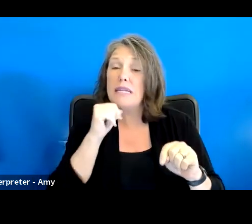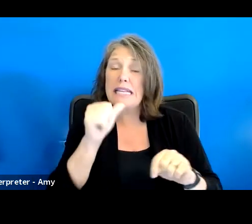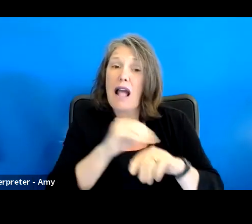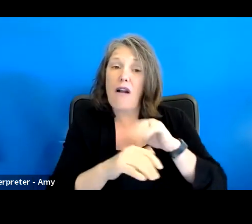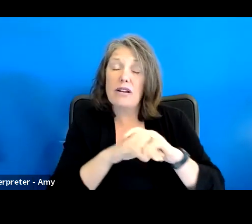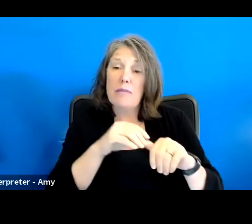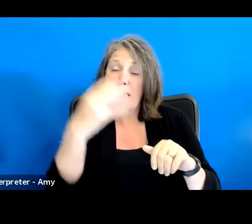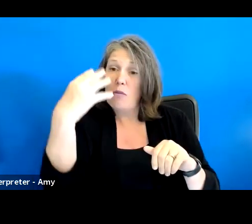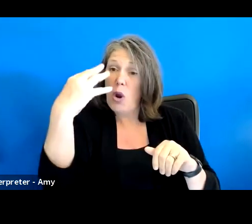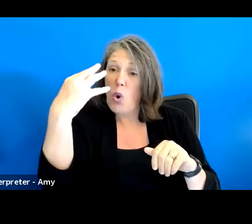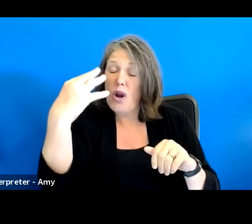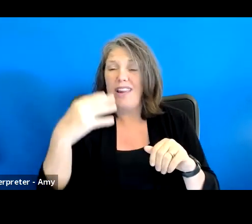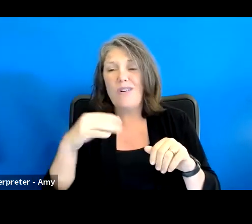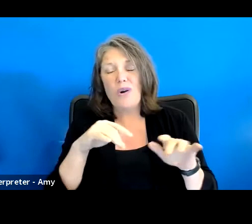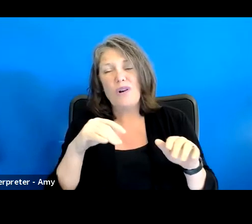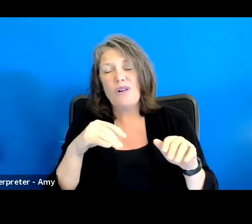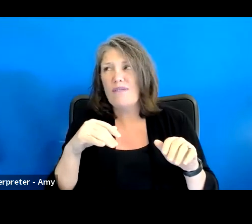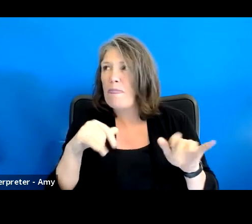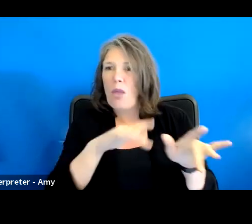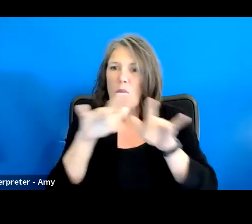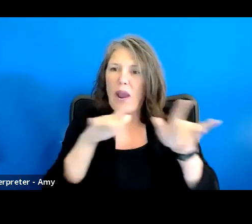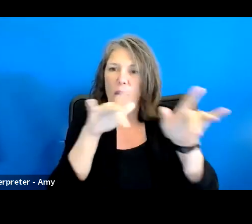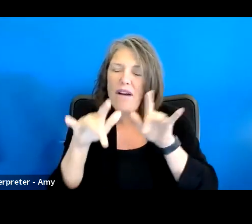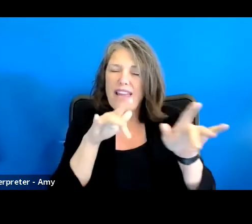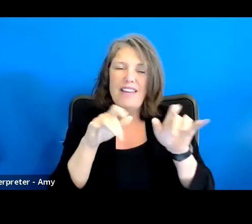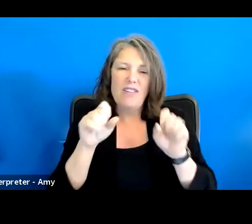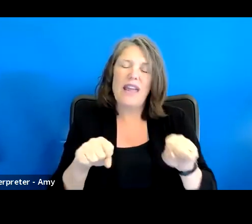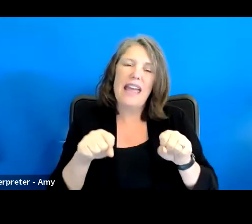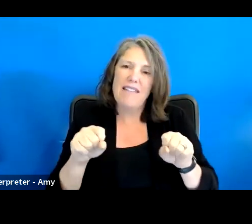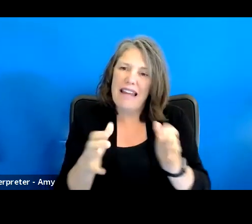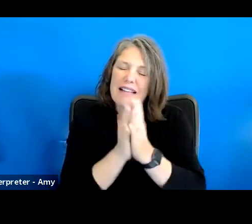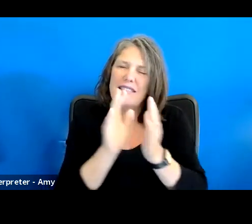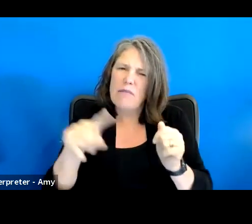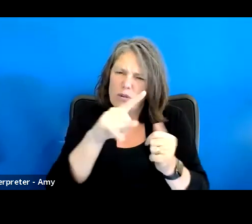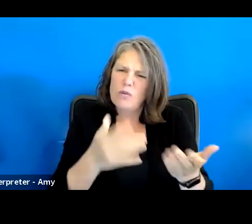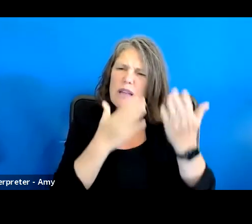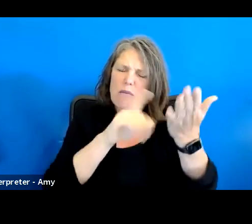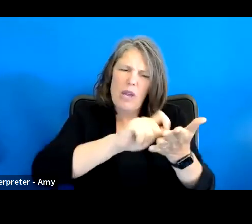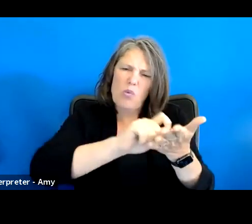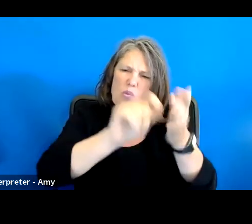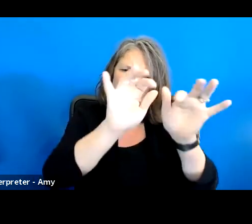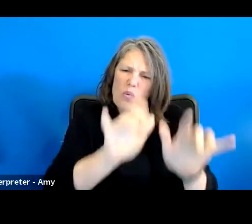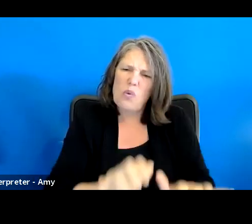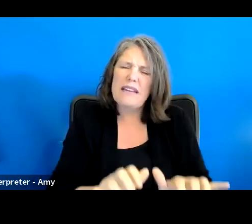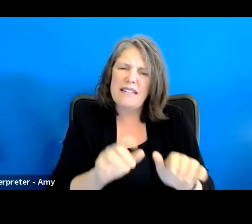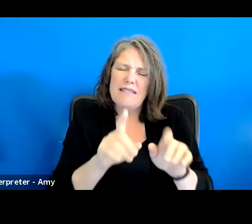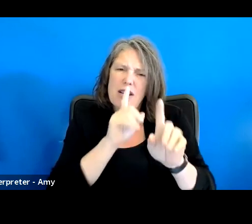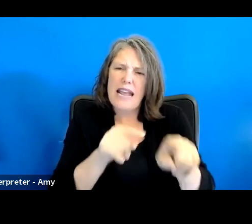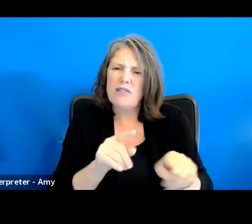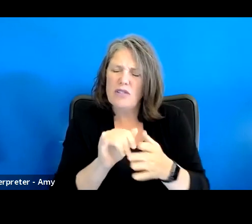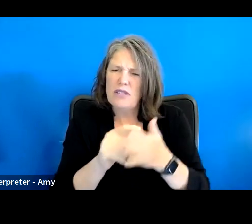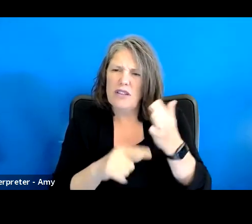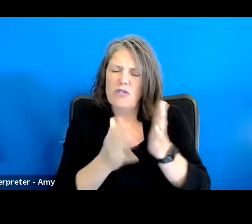recorded, you can always have them submit a written, their written answers to questions that you ask them